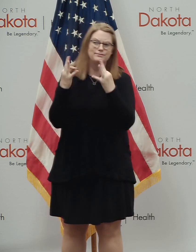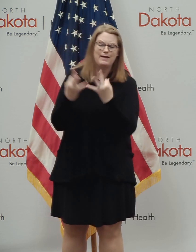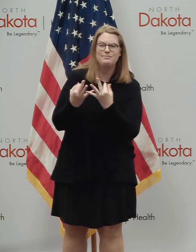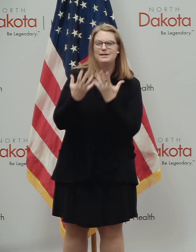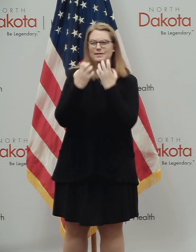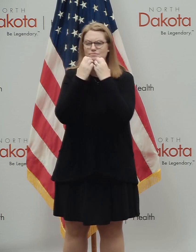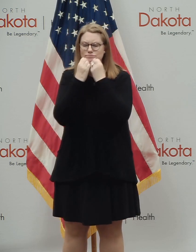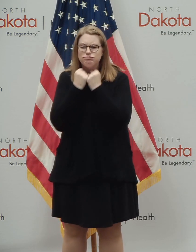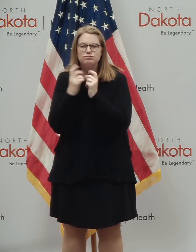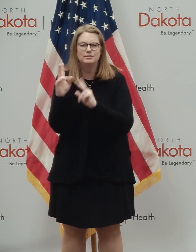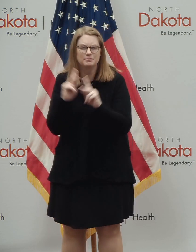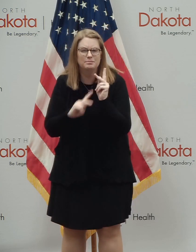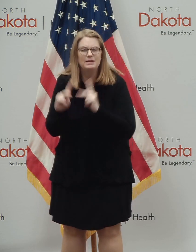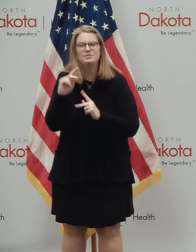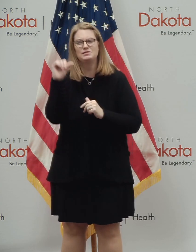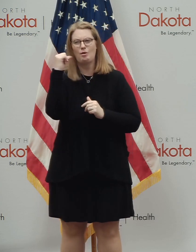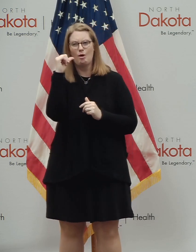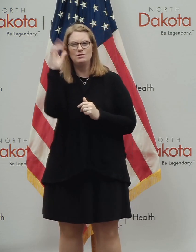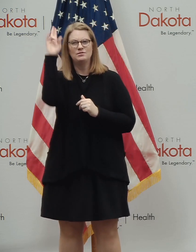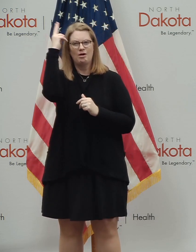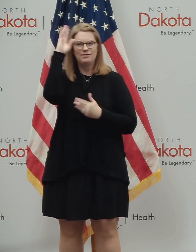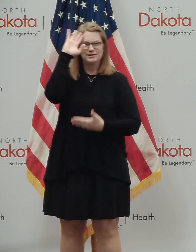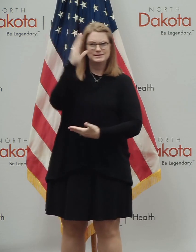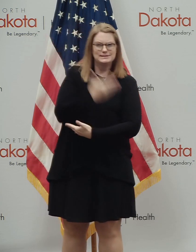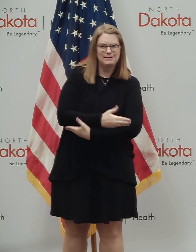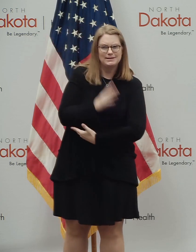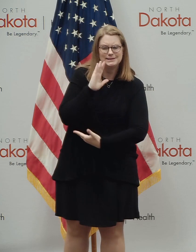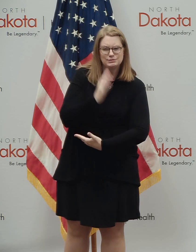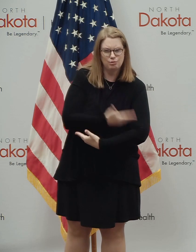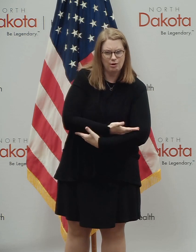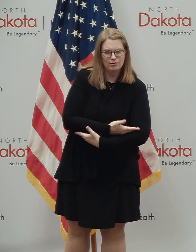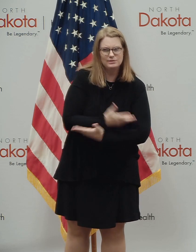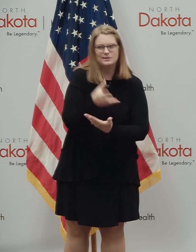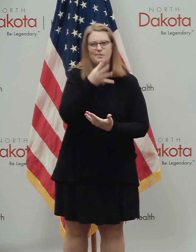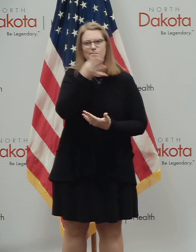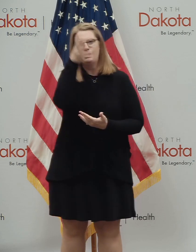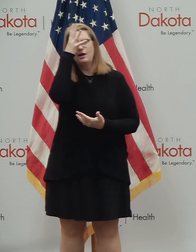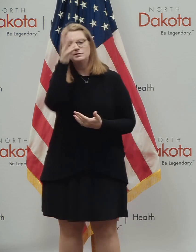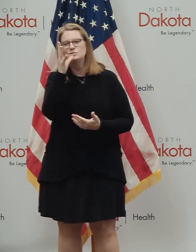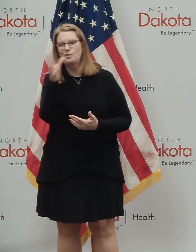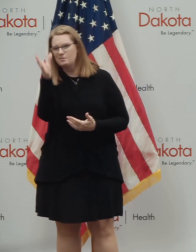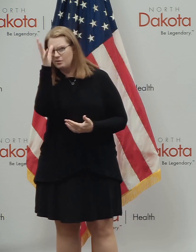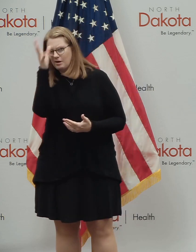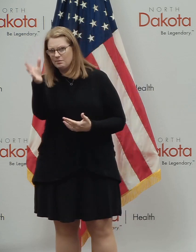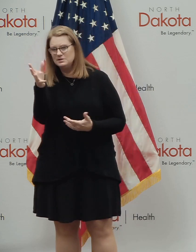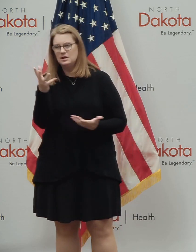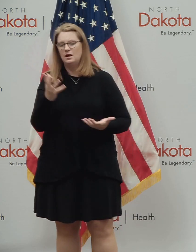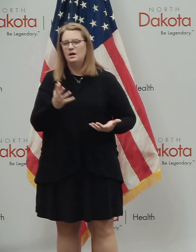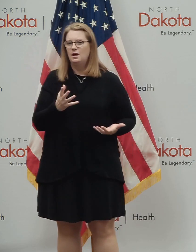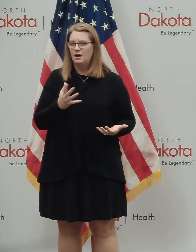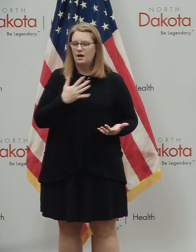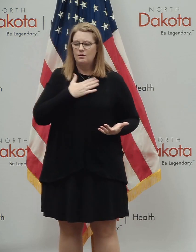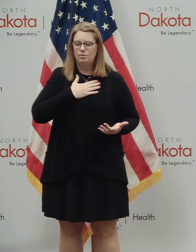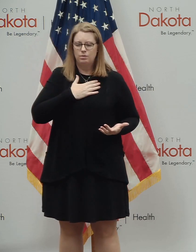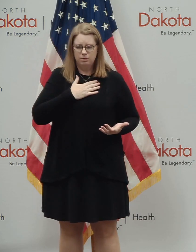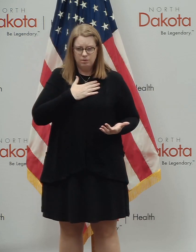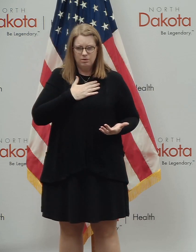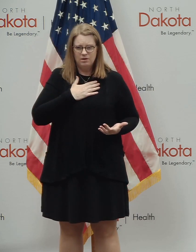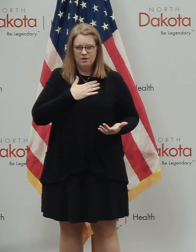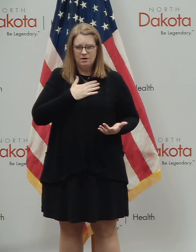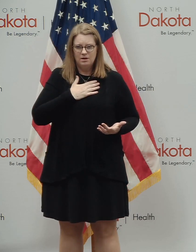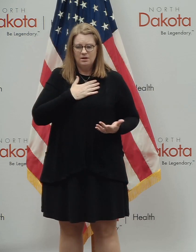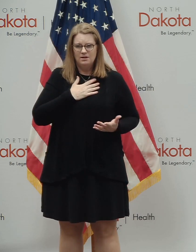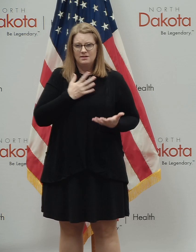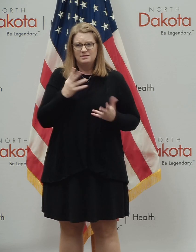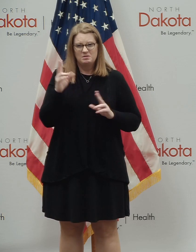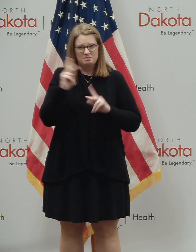loved ones, their aunts, their uncles, their sons, their daughters, their parents, their grandparents, grandparents, and we know that the loss of every North Dakotan